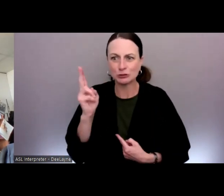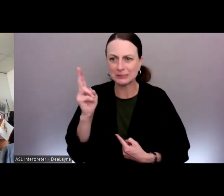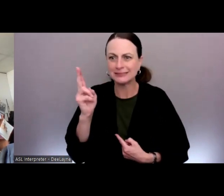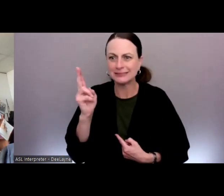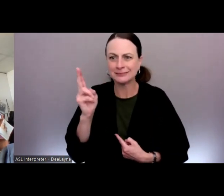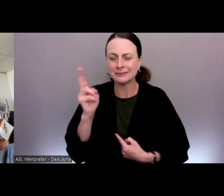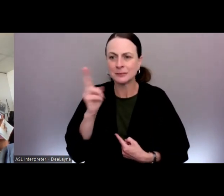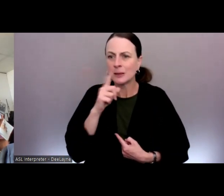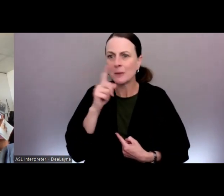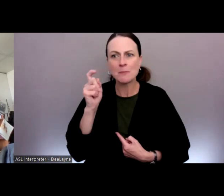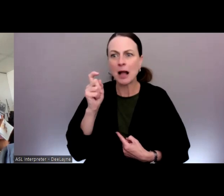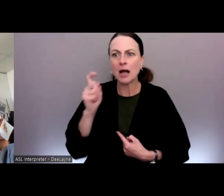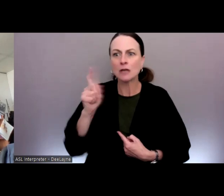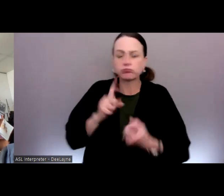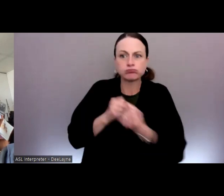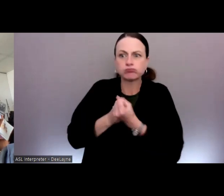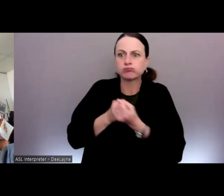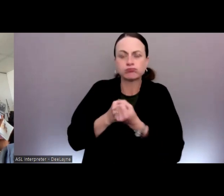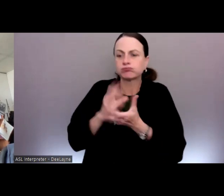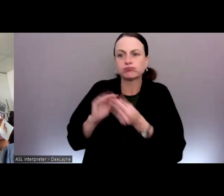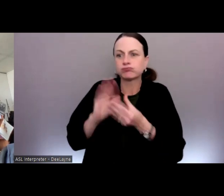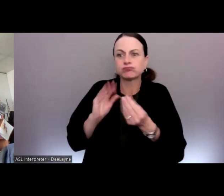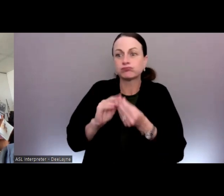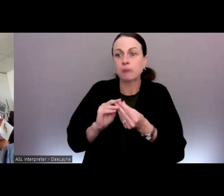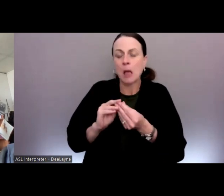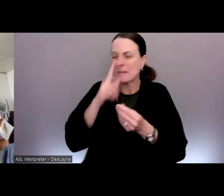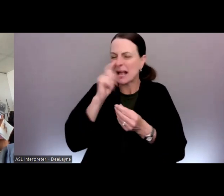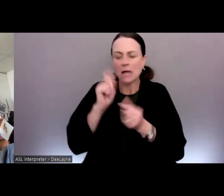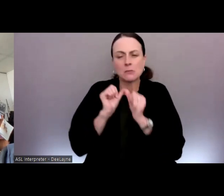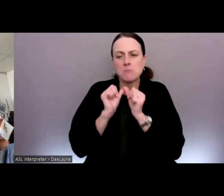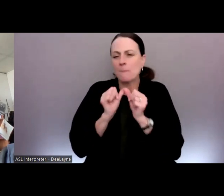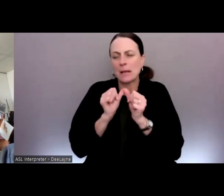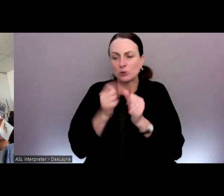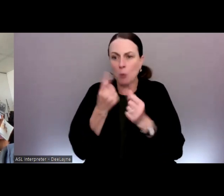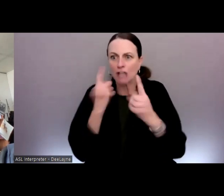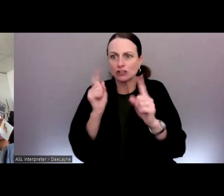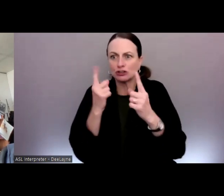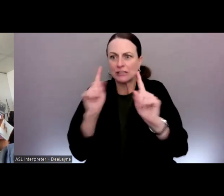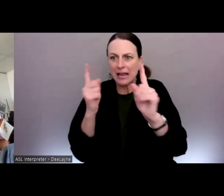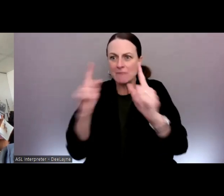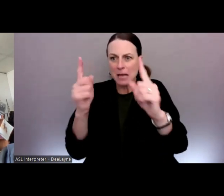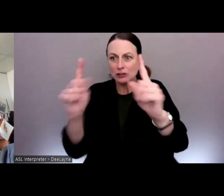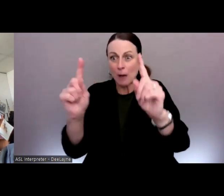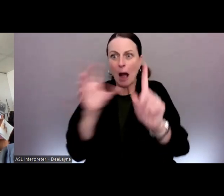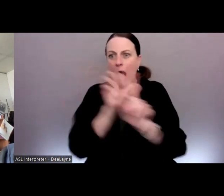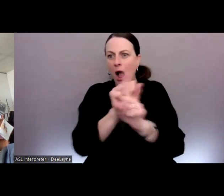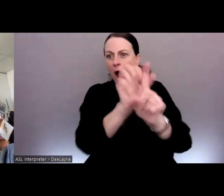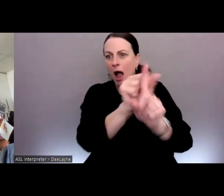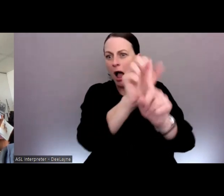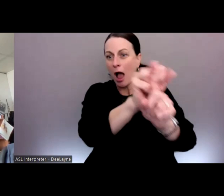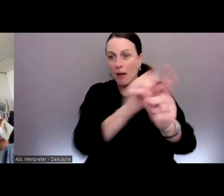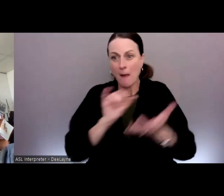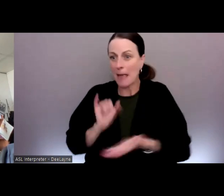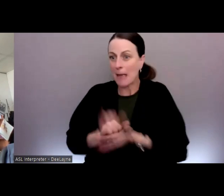quote, testifies to nothing less than the perpetual achievement of the impossible,